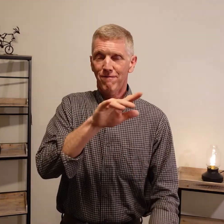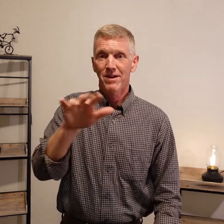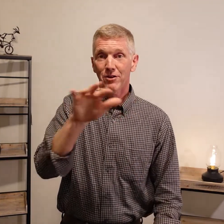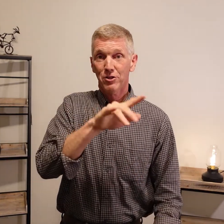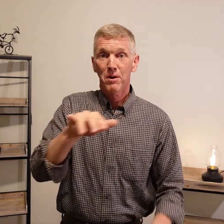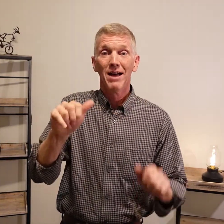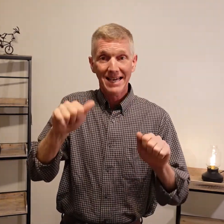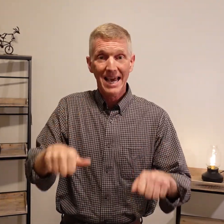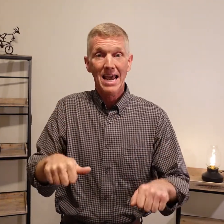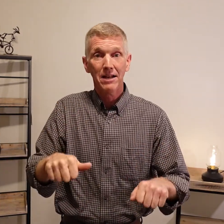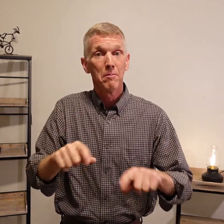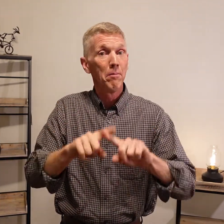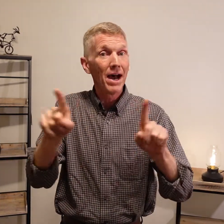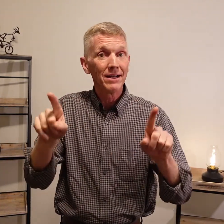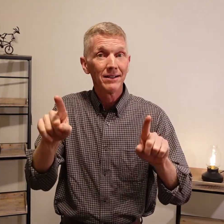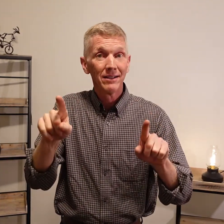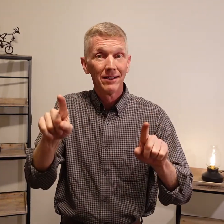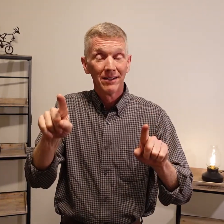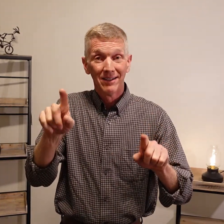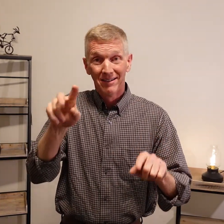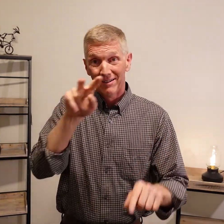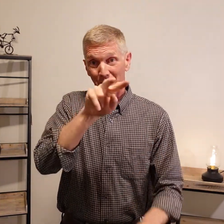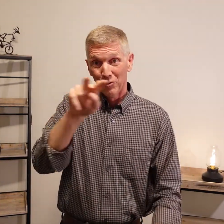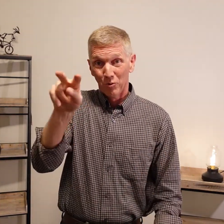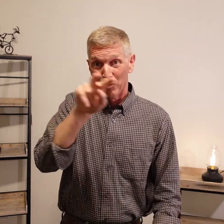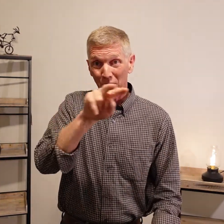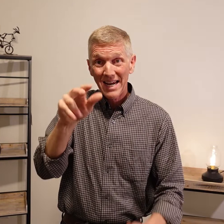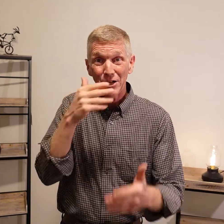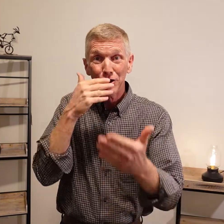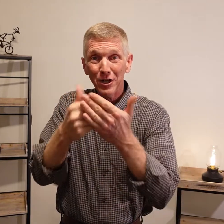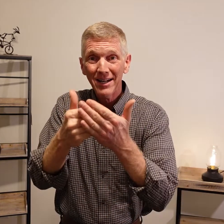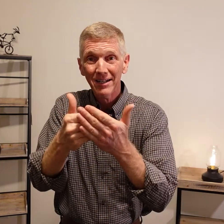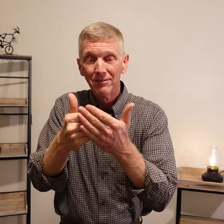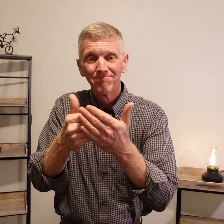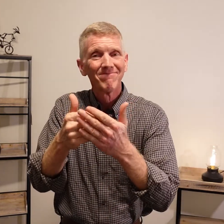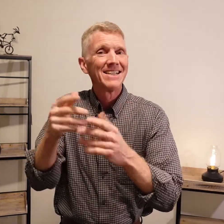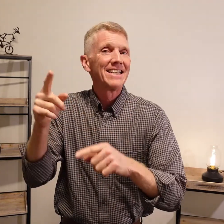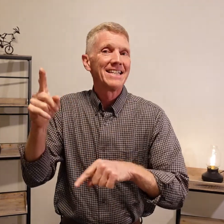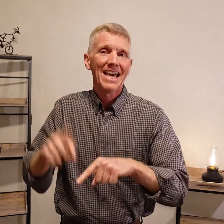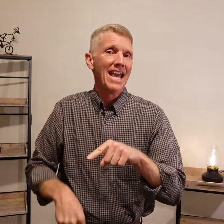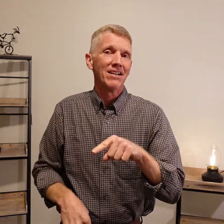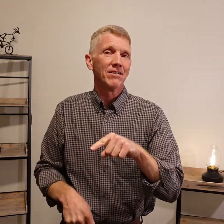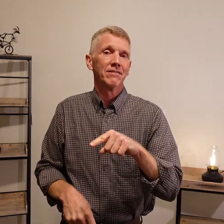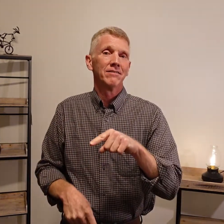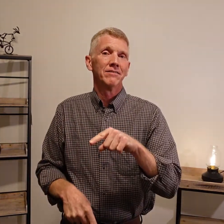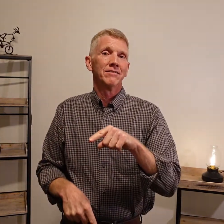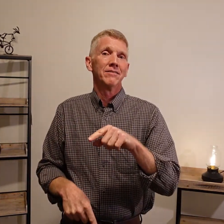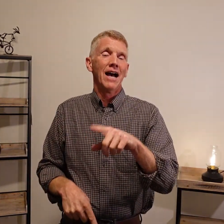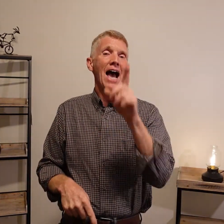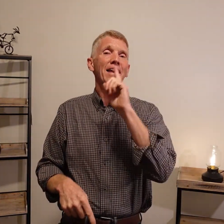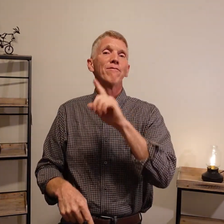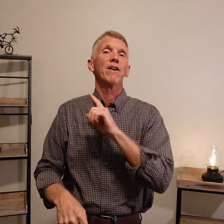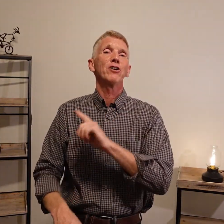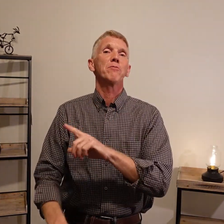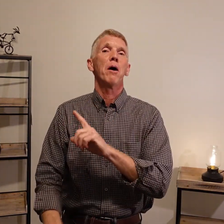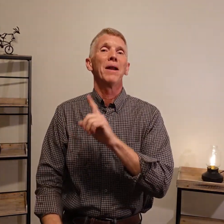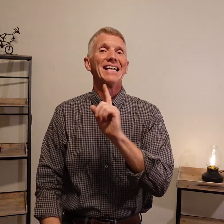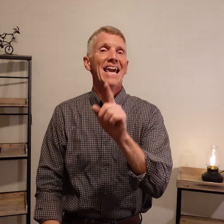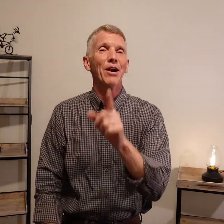finger spell I can, but read good, can't. I can finger spell, but I can't read